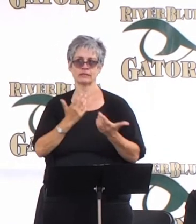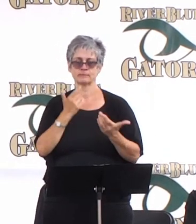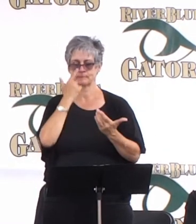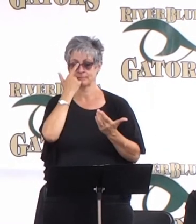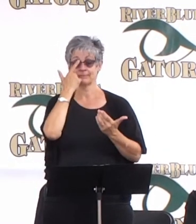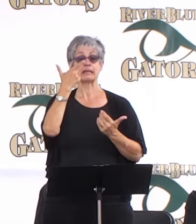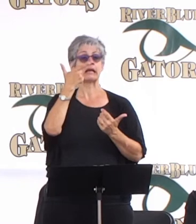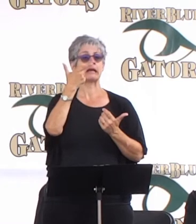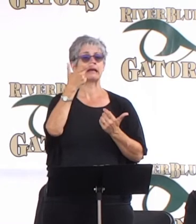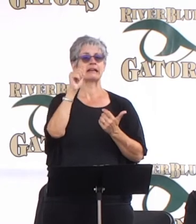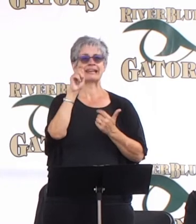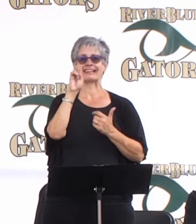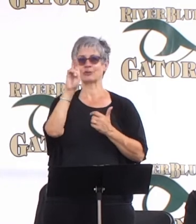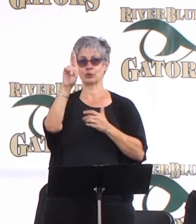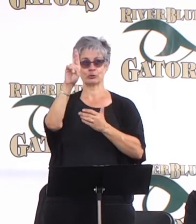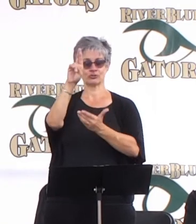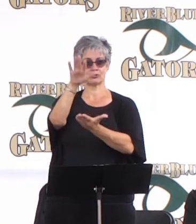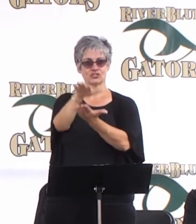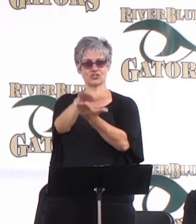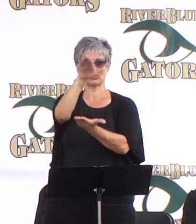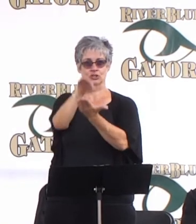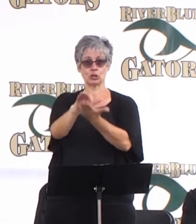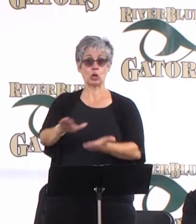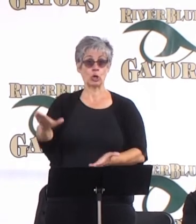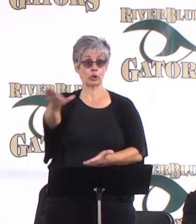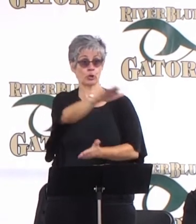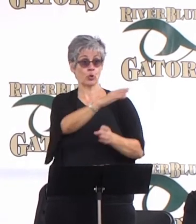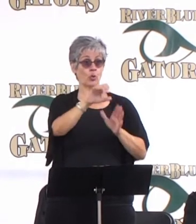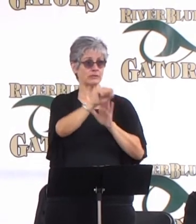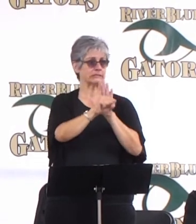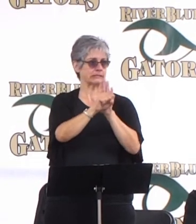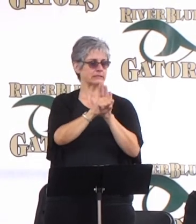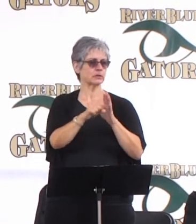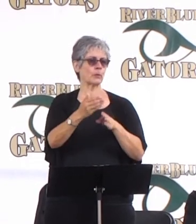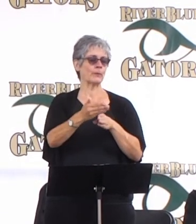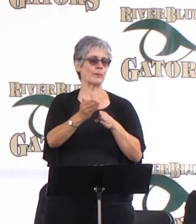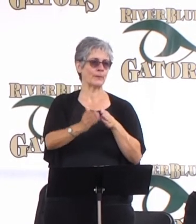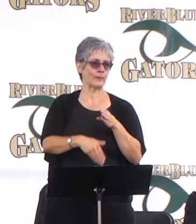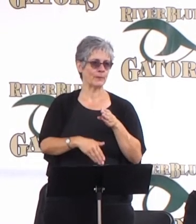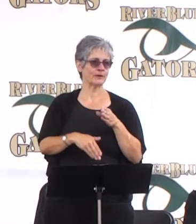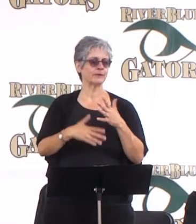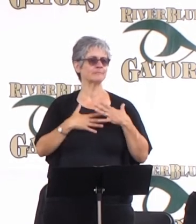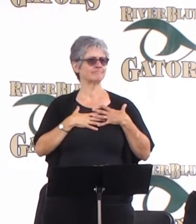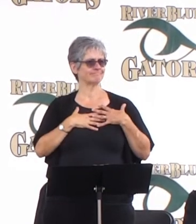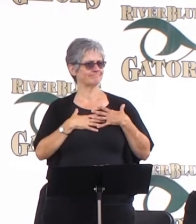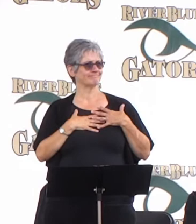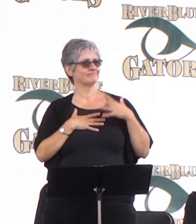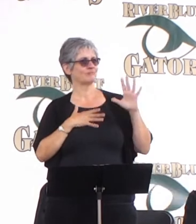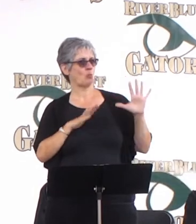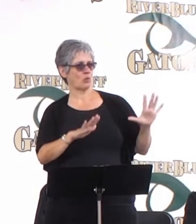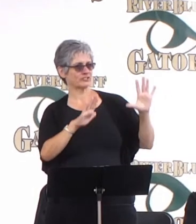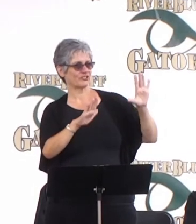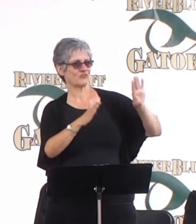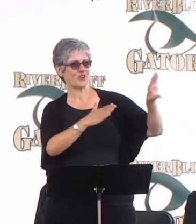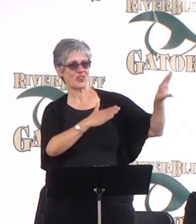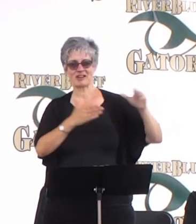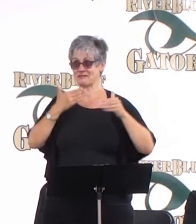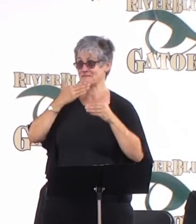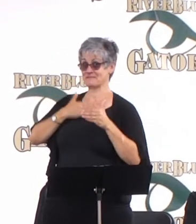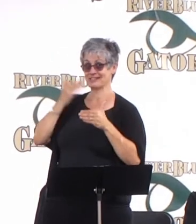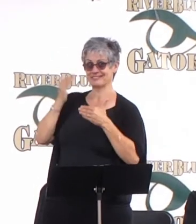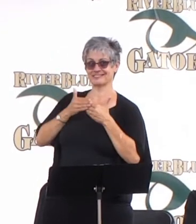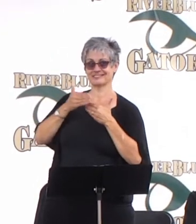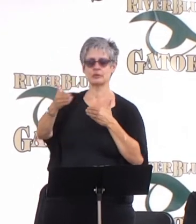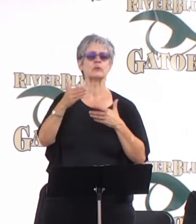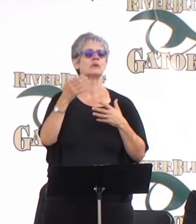Gators, your season has concluded gracefully, and the best is truly yet to come. Hold true to our motto to work